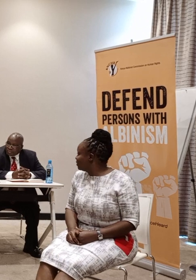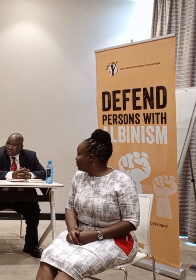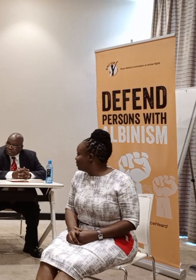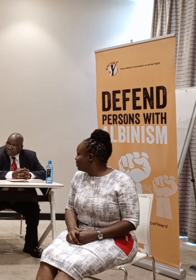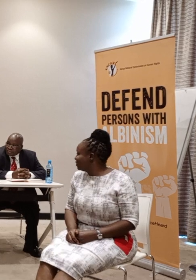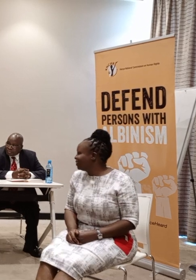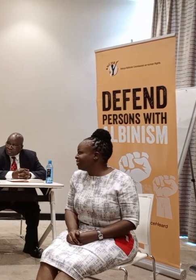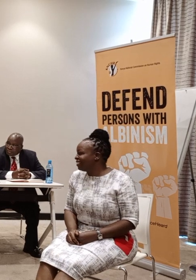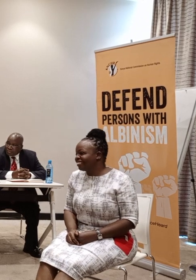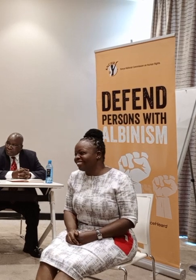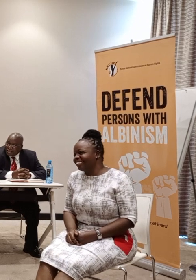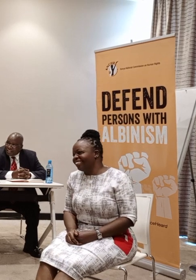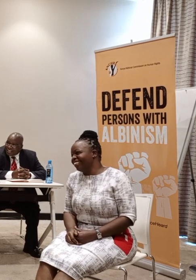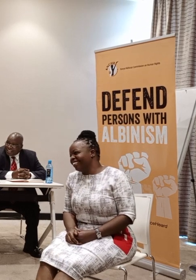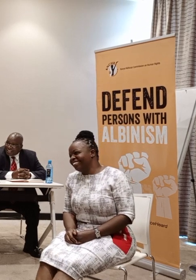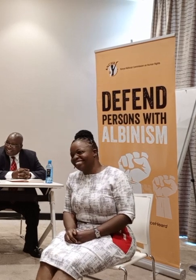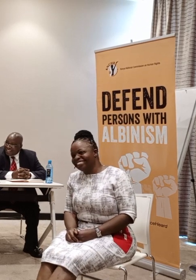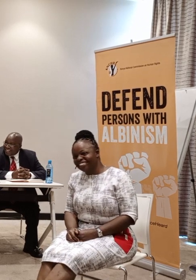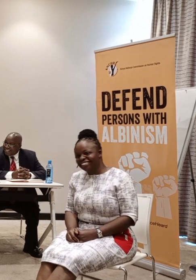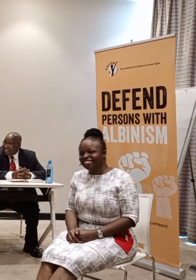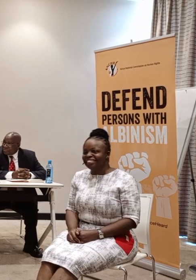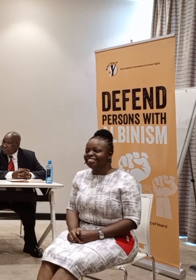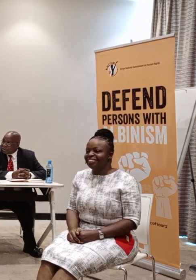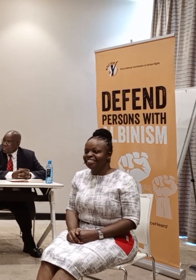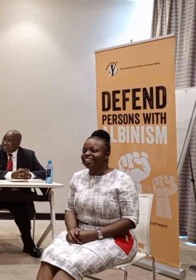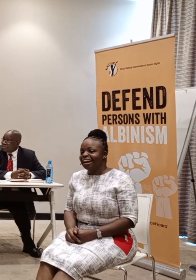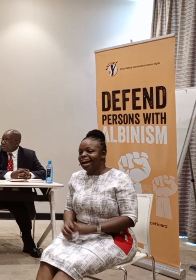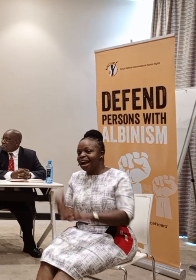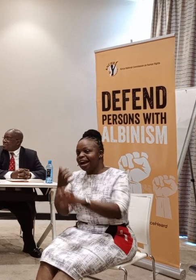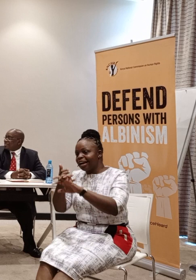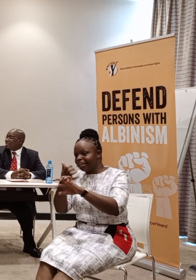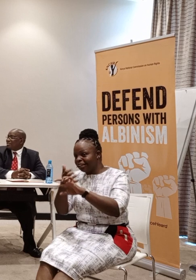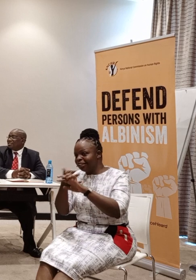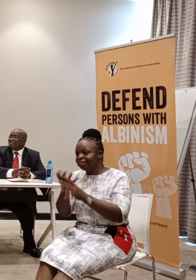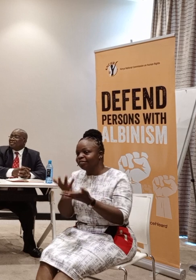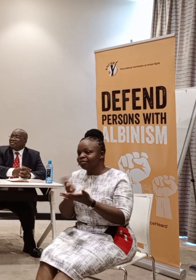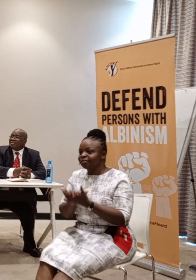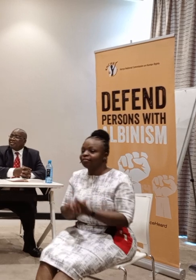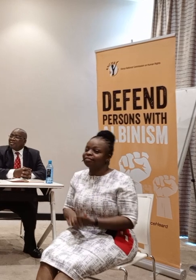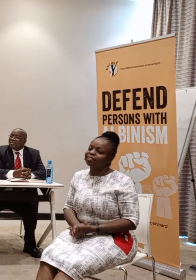I know it's a tough one. But you said it's a safe space. Oh, yes.